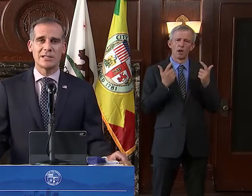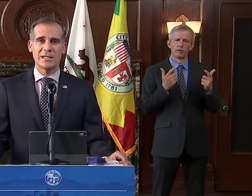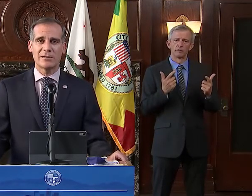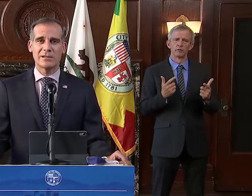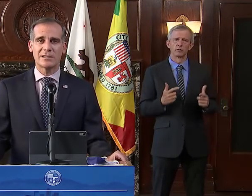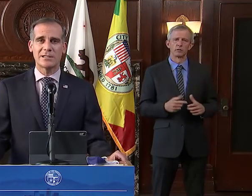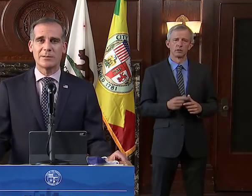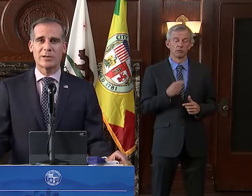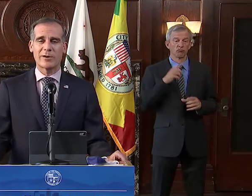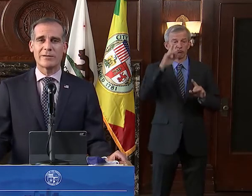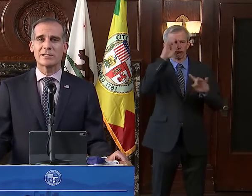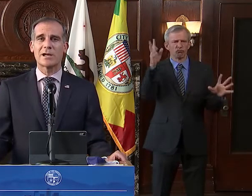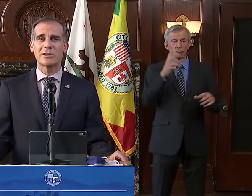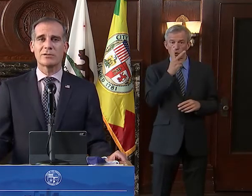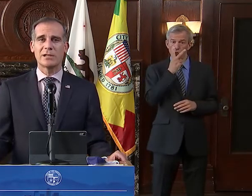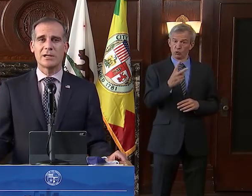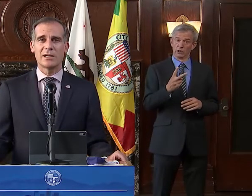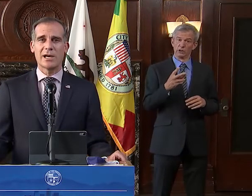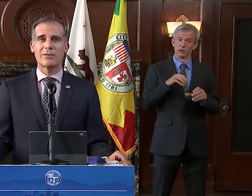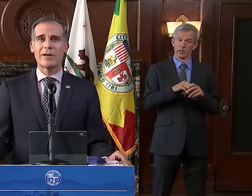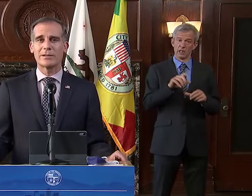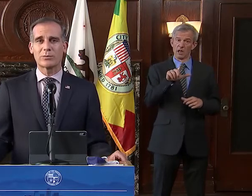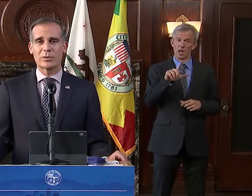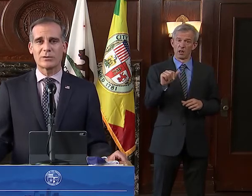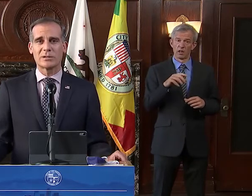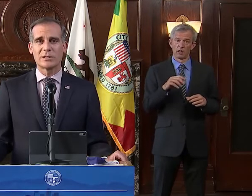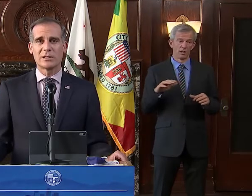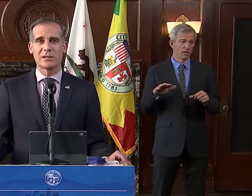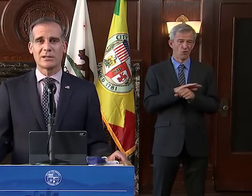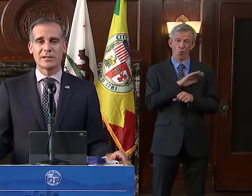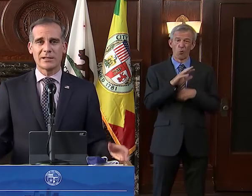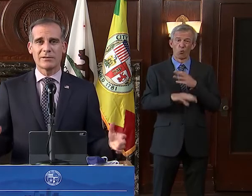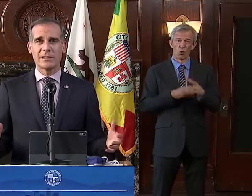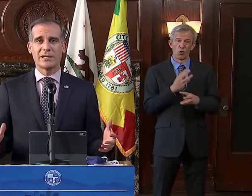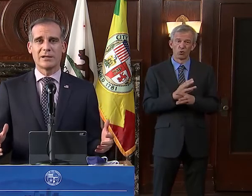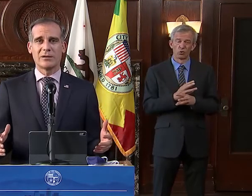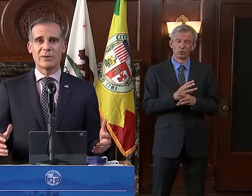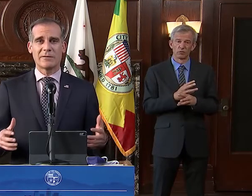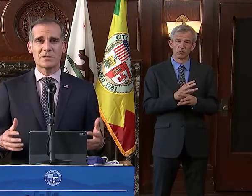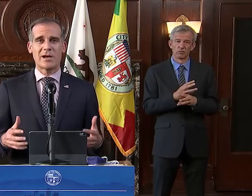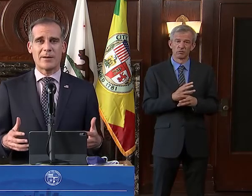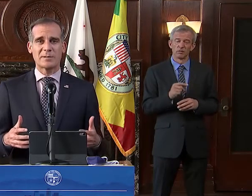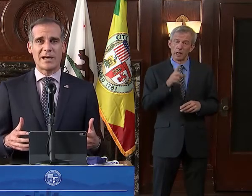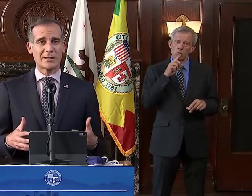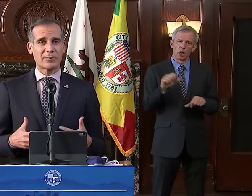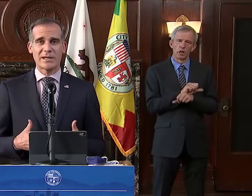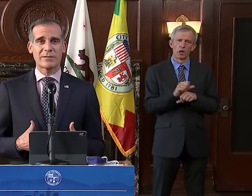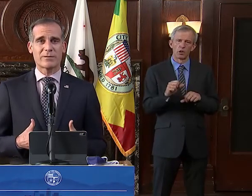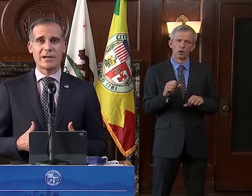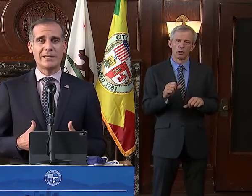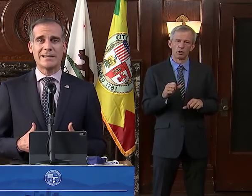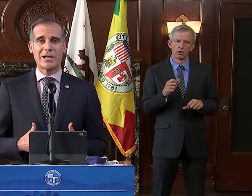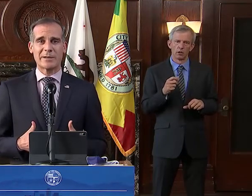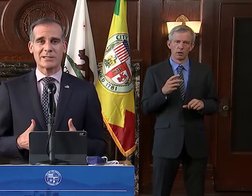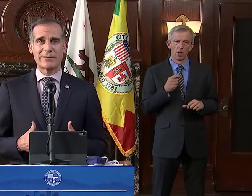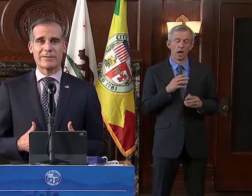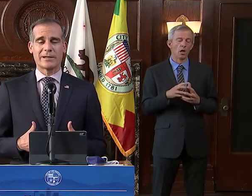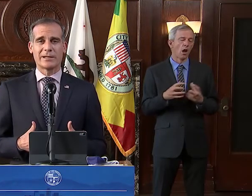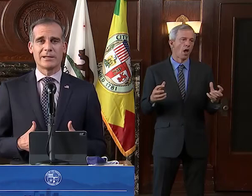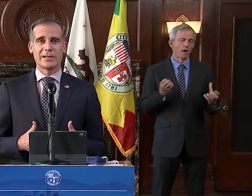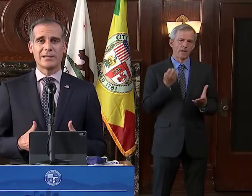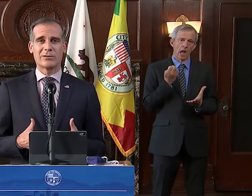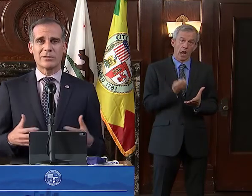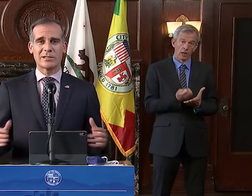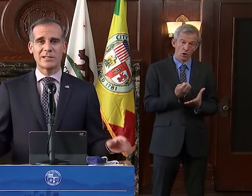to just see here in this city, but around this country and around this world, that literally we have stopped at the price of great economic